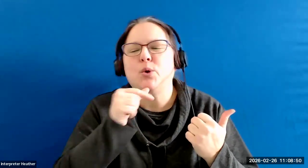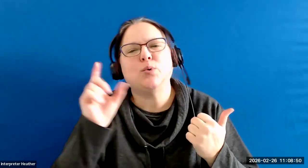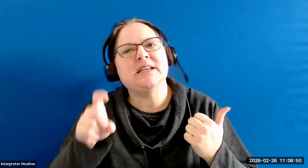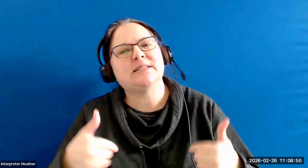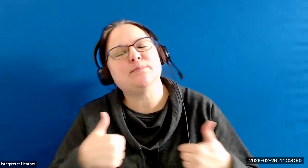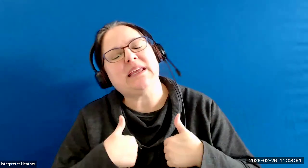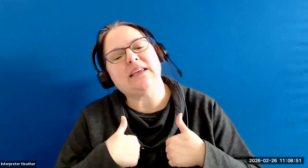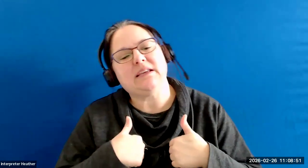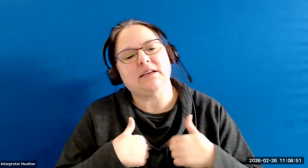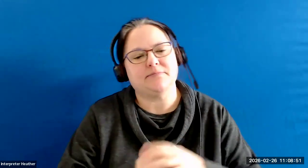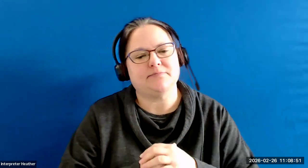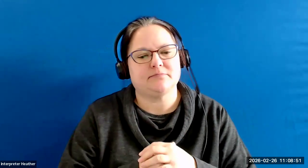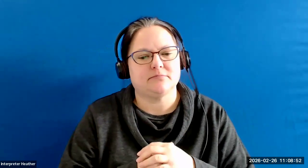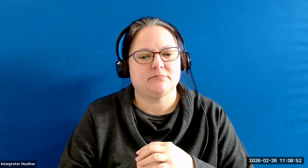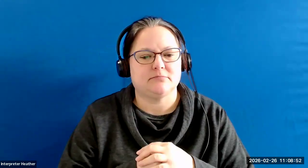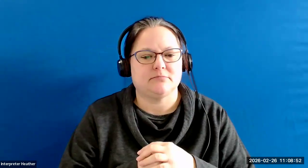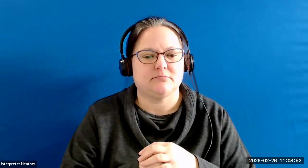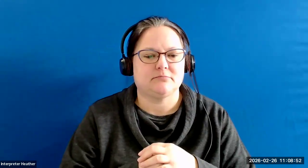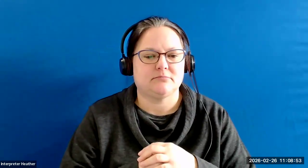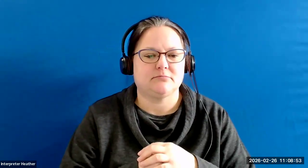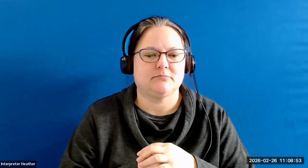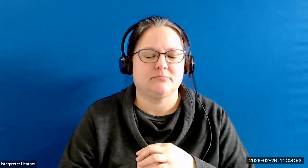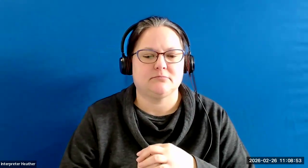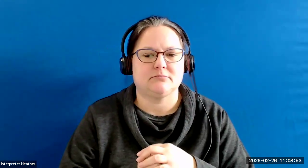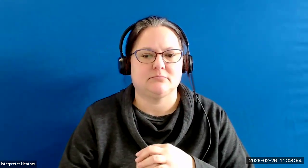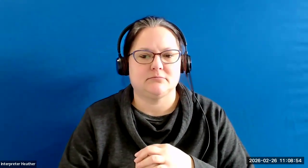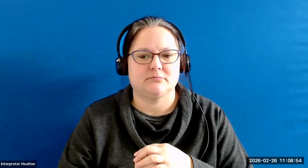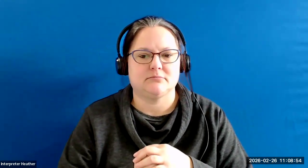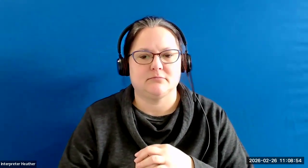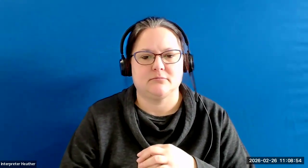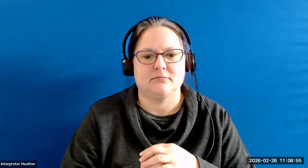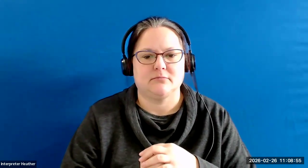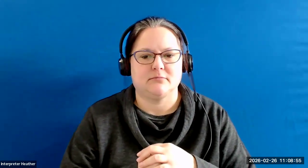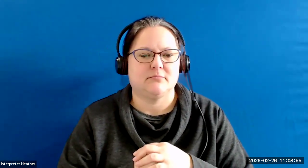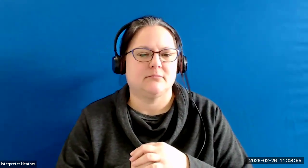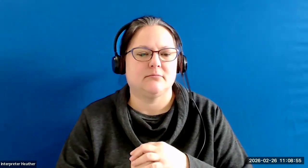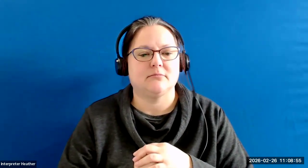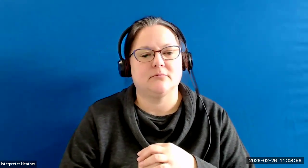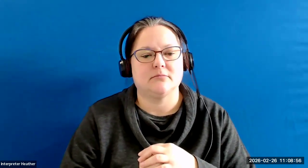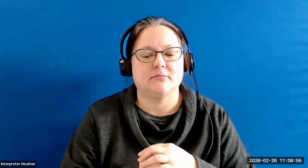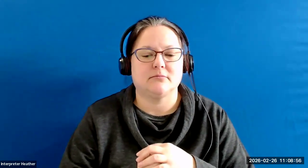who needs me. For once in my life,